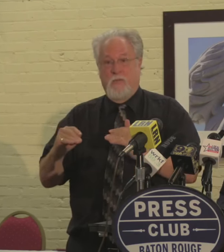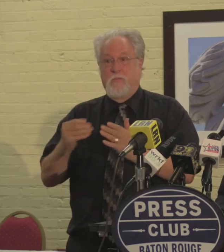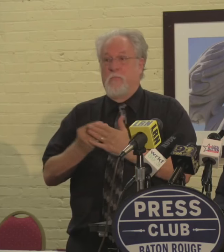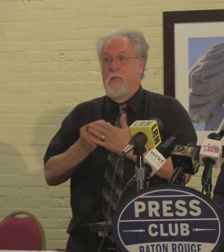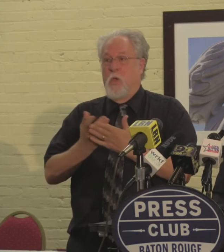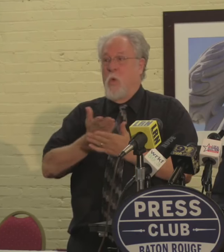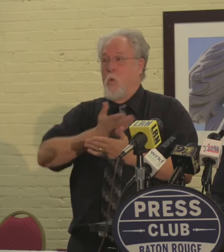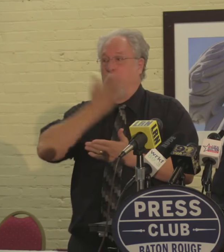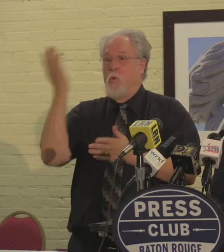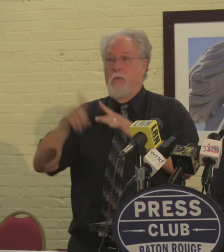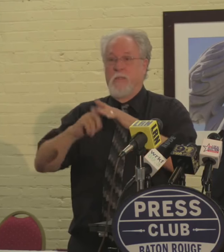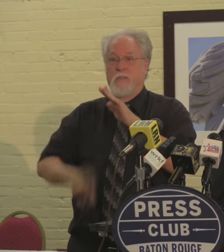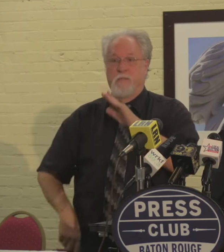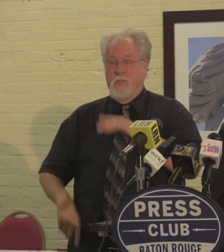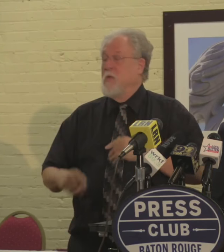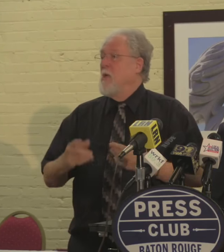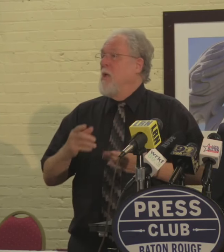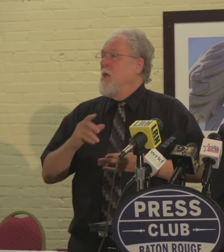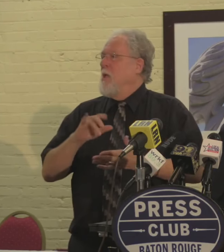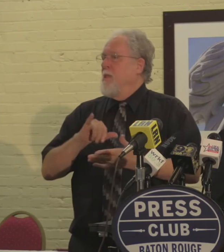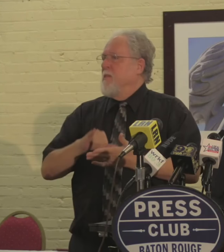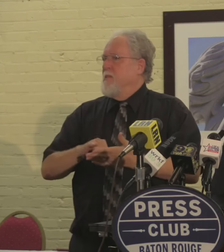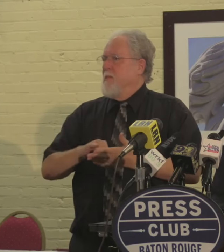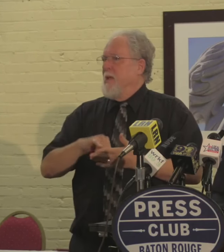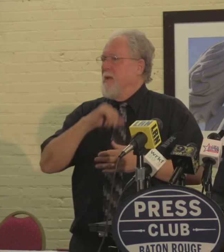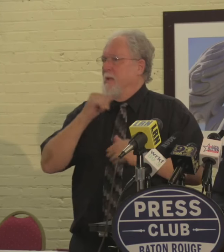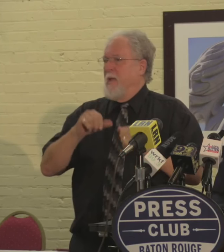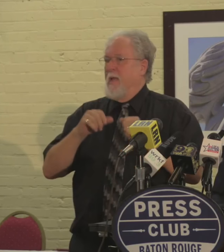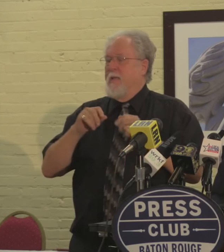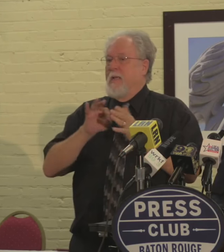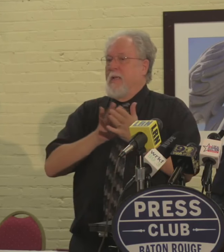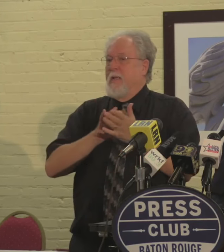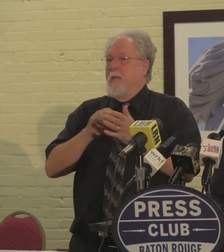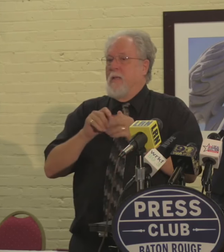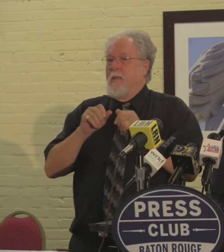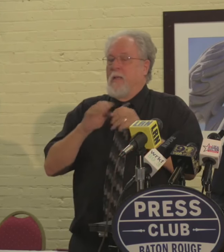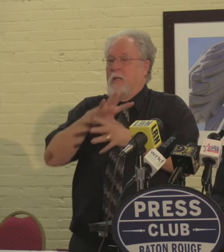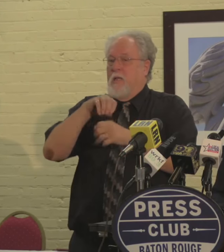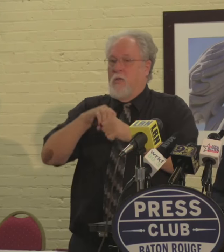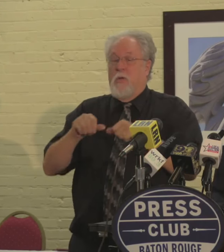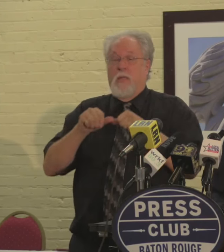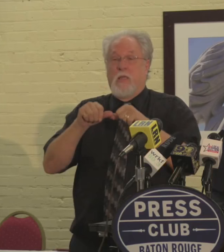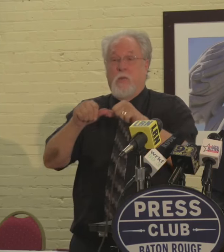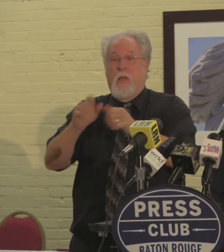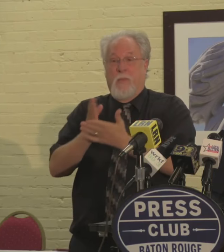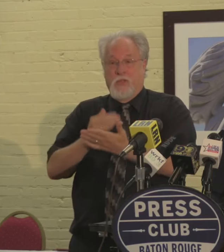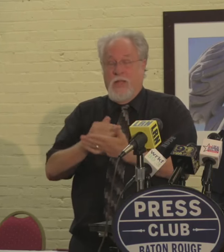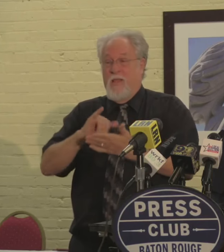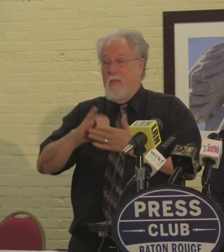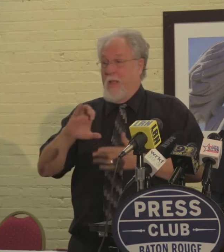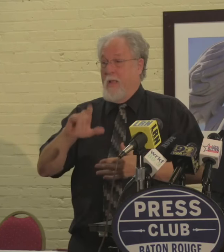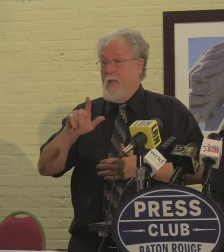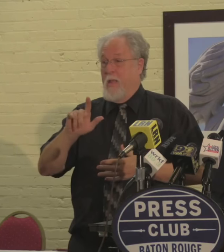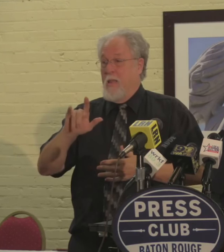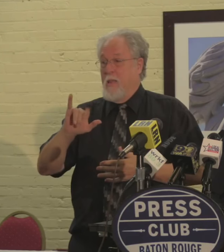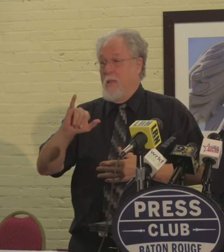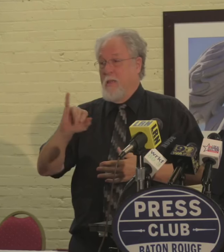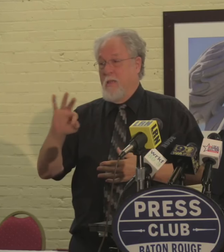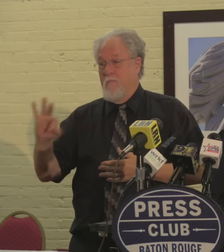books. Now, that doesn't count the continuation budget issue. When we talk about the cliff, I'm talking